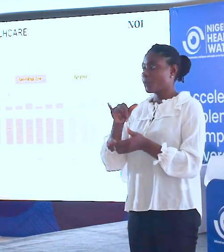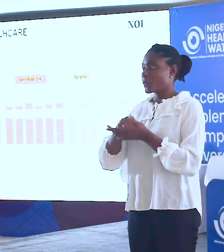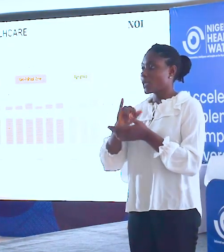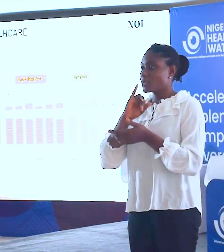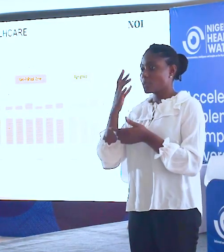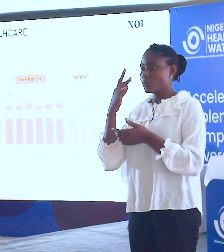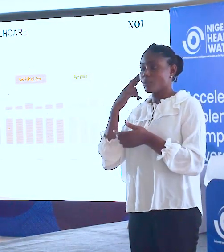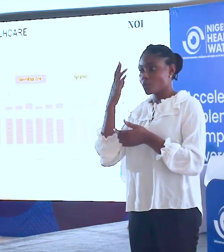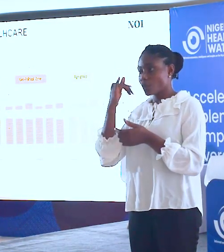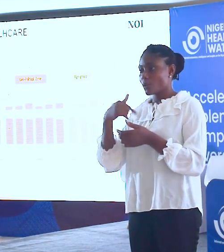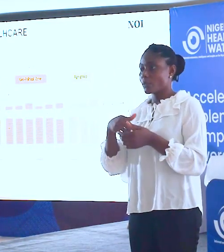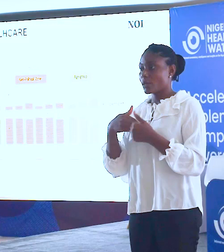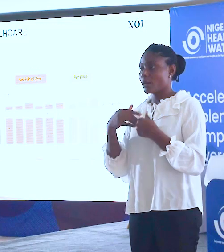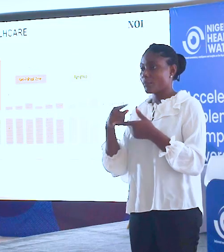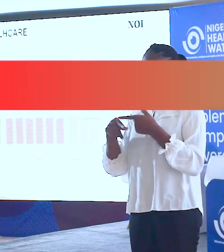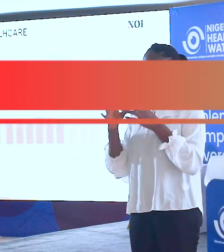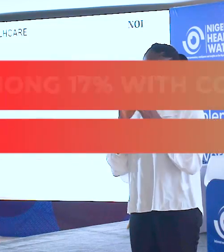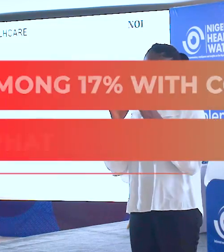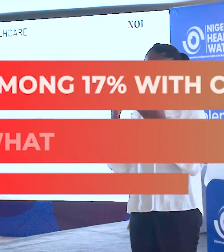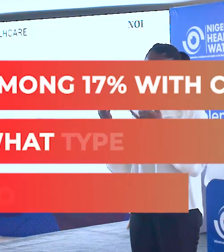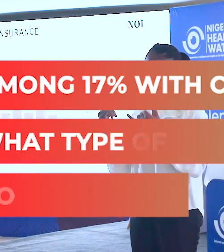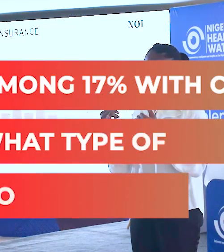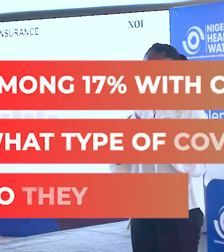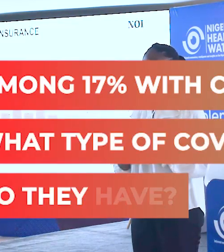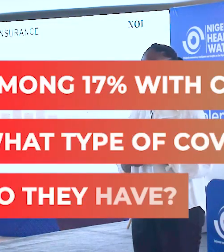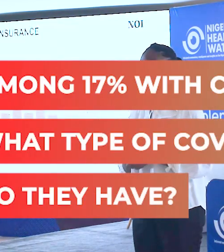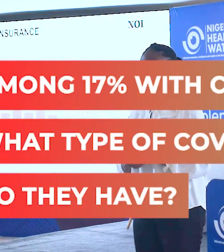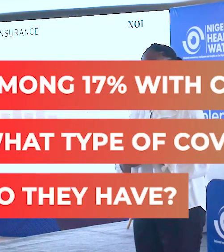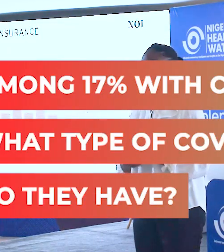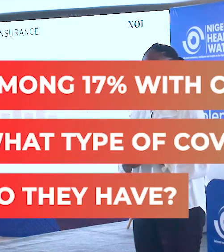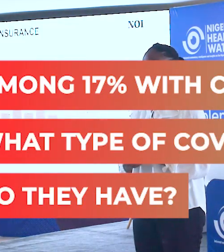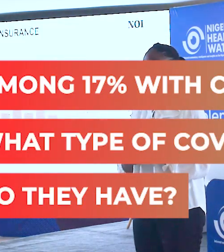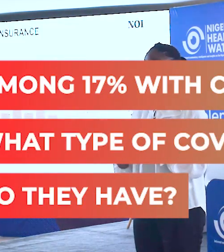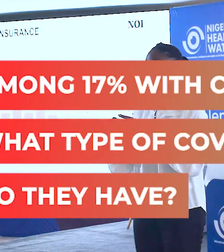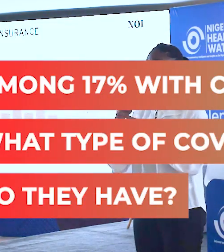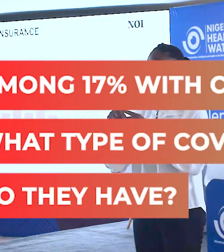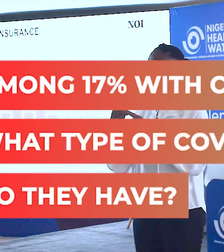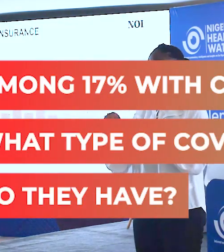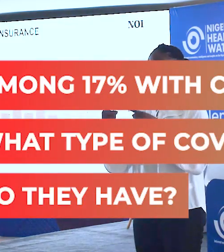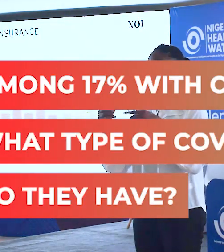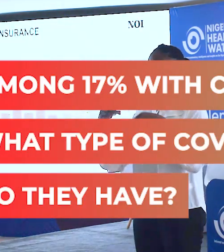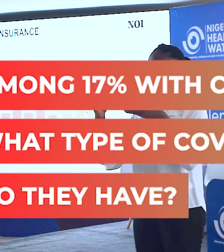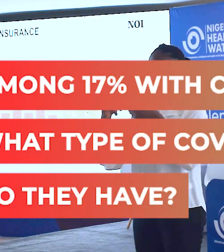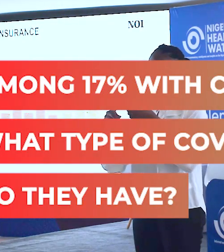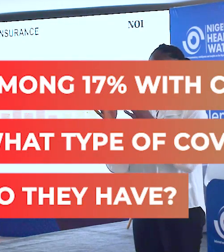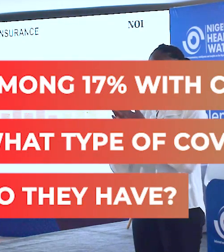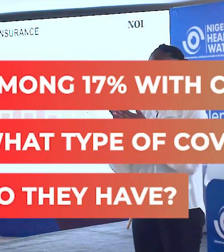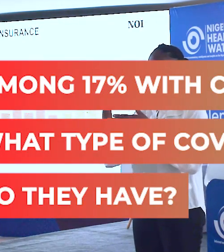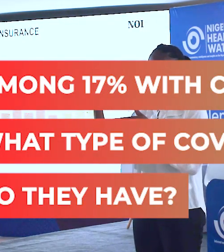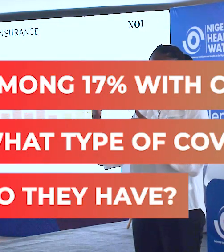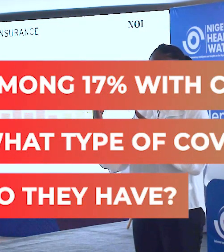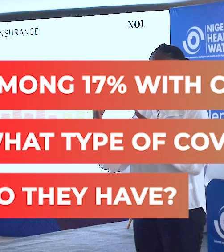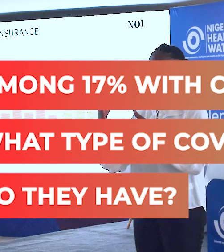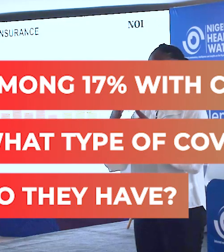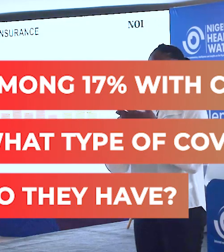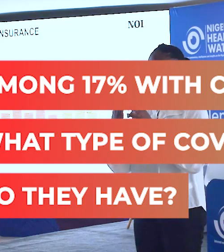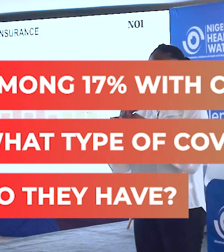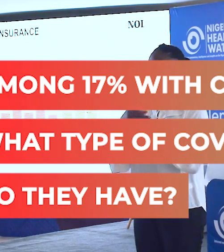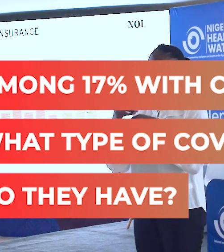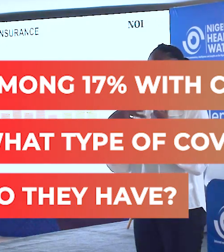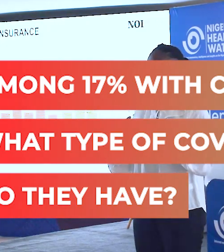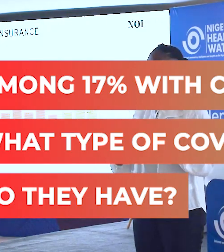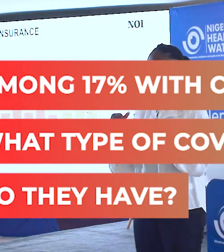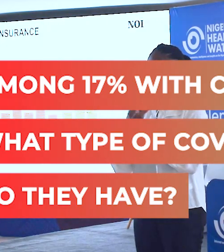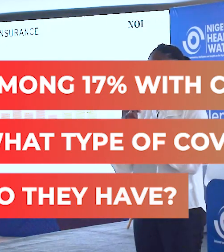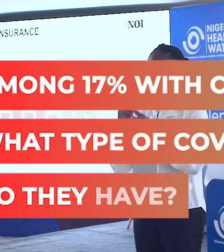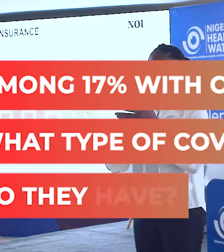why we're having this conversation today. Next slide. When we went further to ask the 17% that have some form of health insurance,